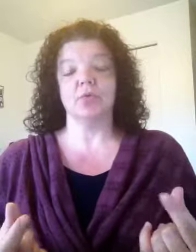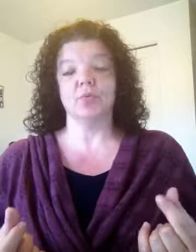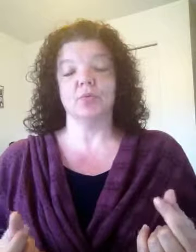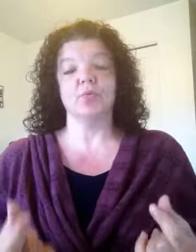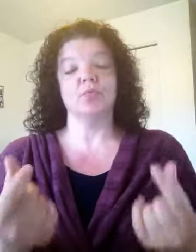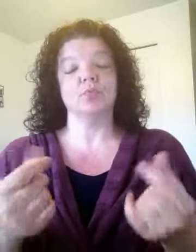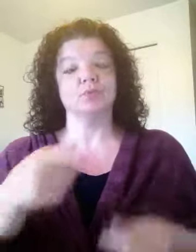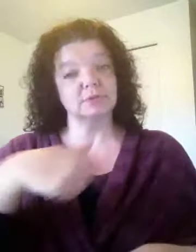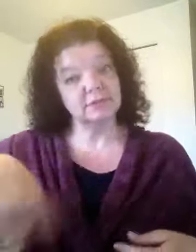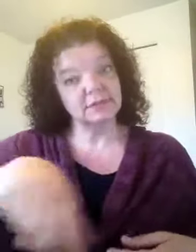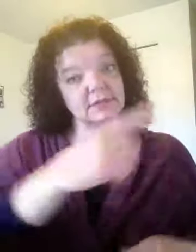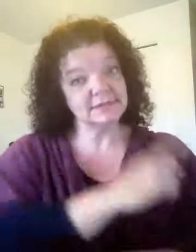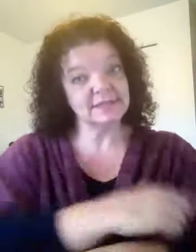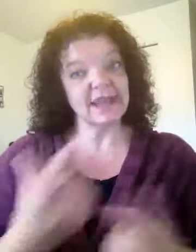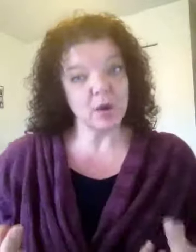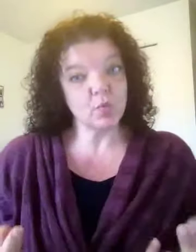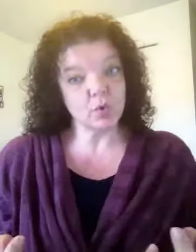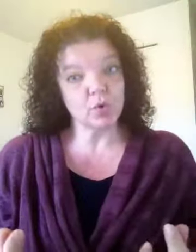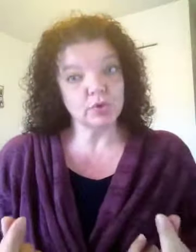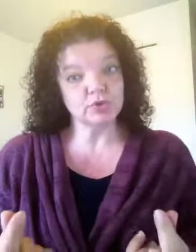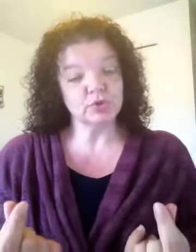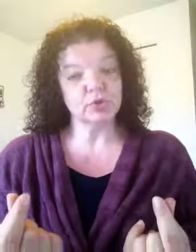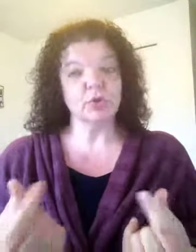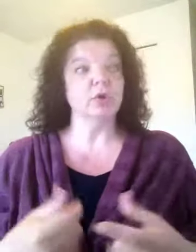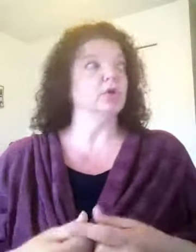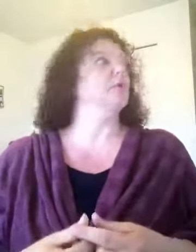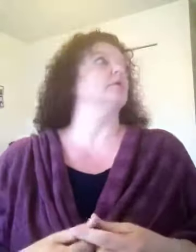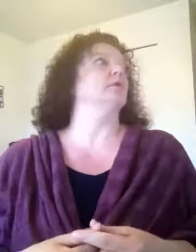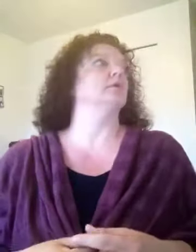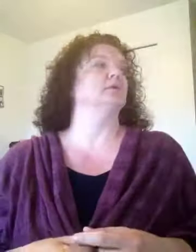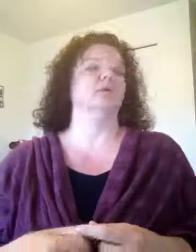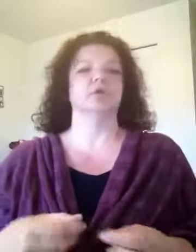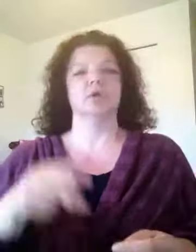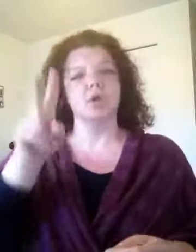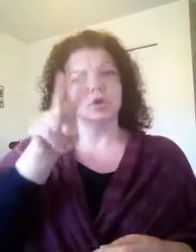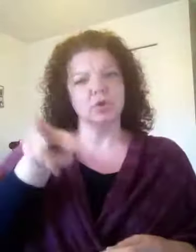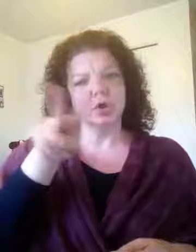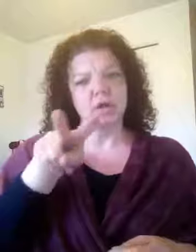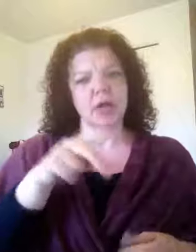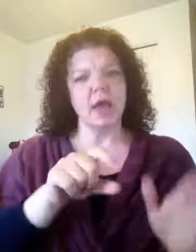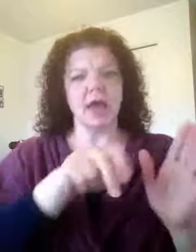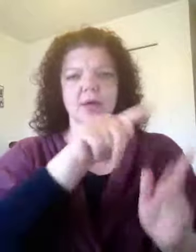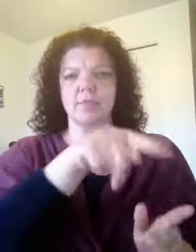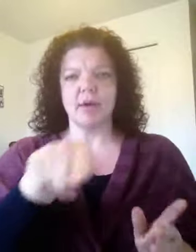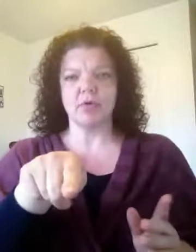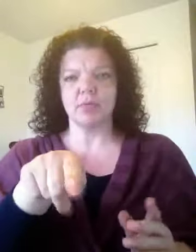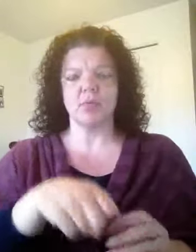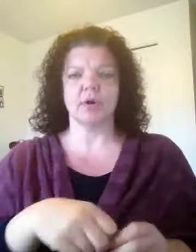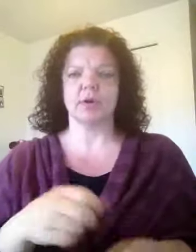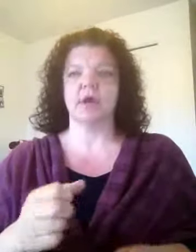PowerPoint of some of the major landforms in Texas, and we're going to see if you and your partners, thank you, May,